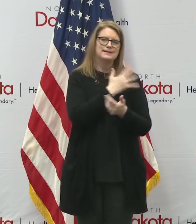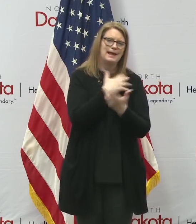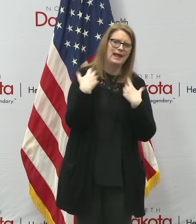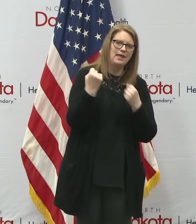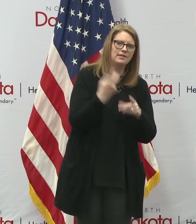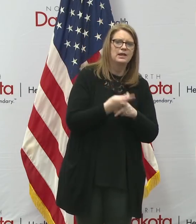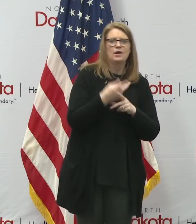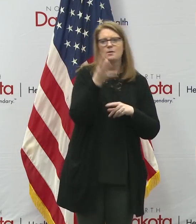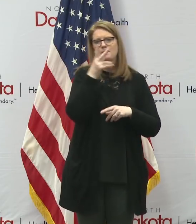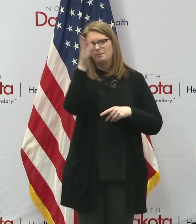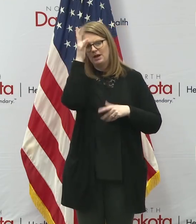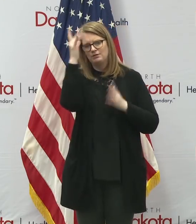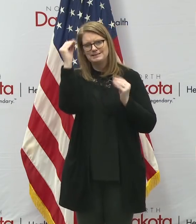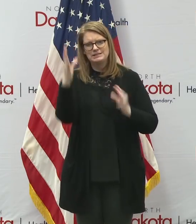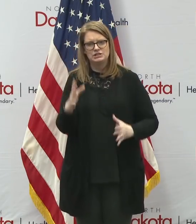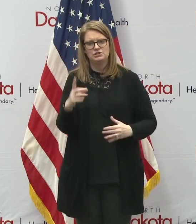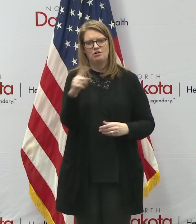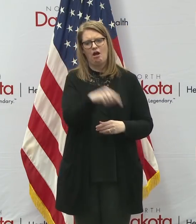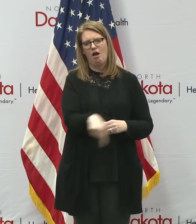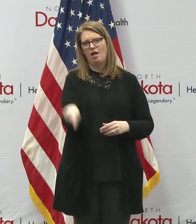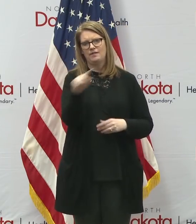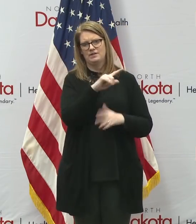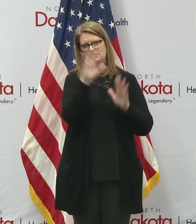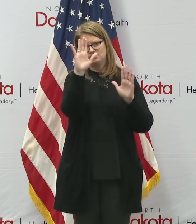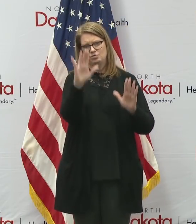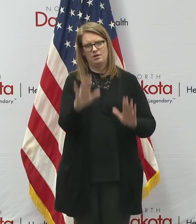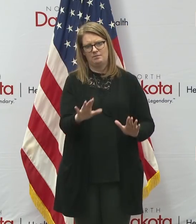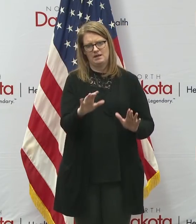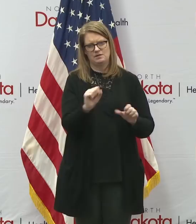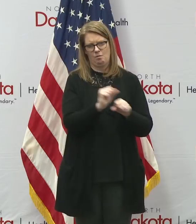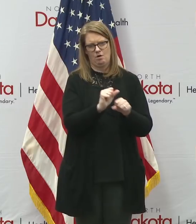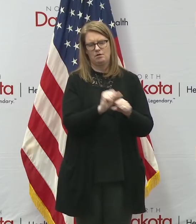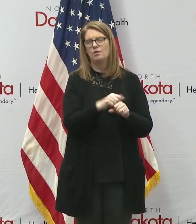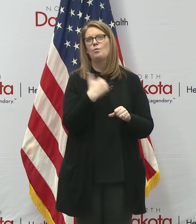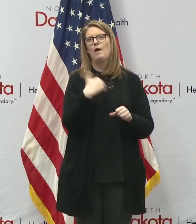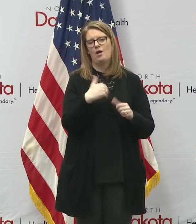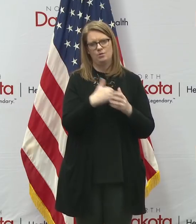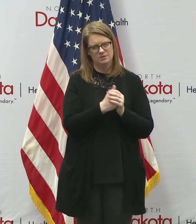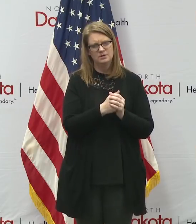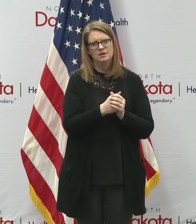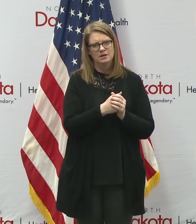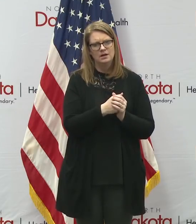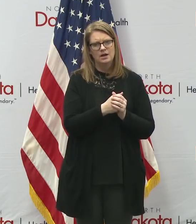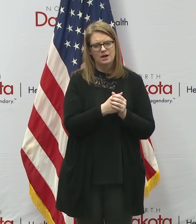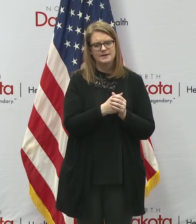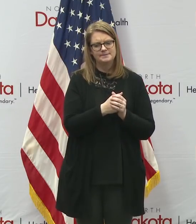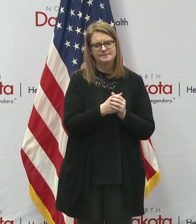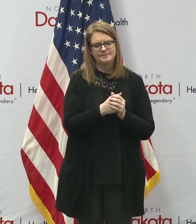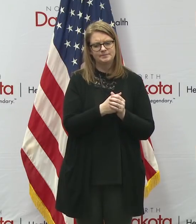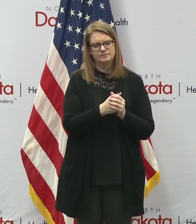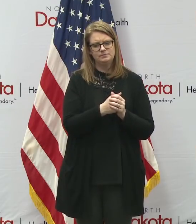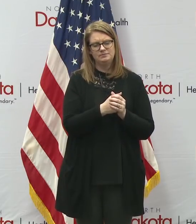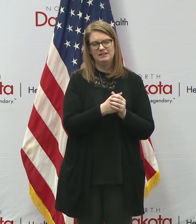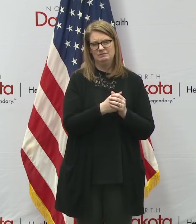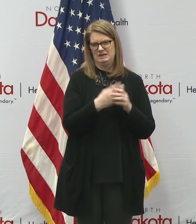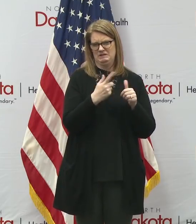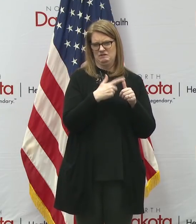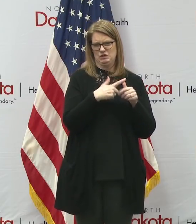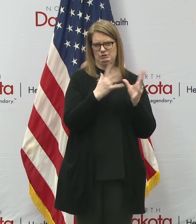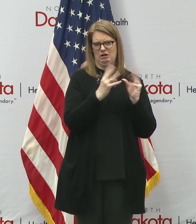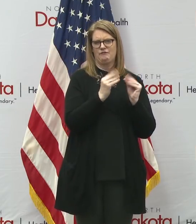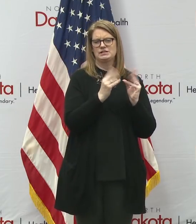school teachers. I mean, everybody in our state's doing amazing work right now. And as we said at one of these very early conferences, if